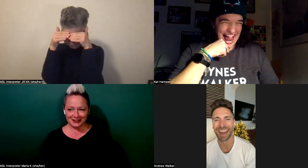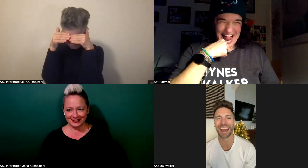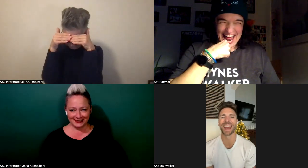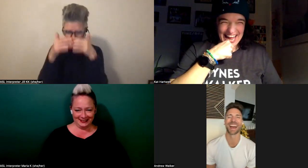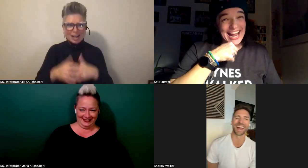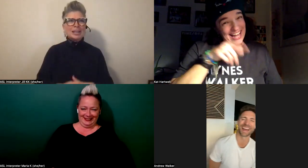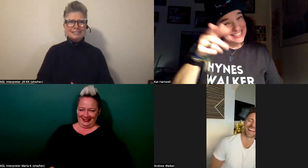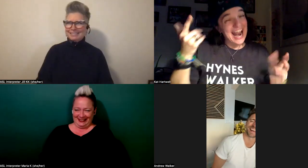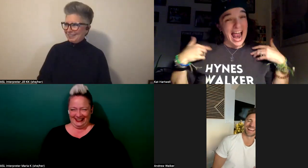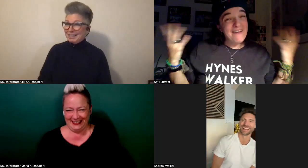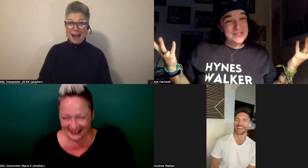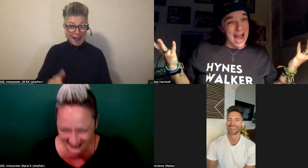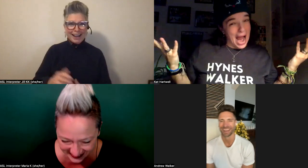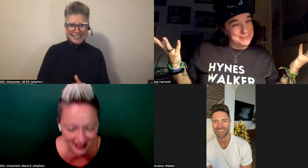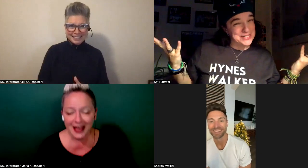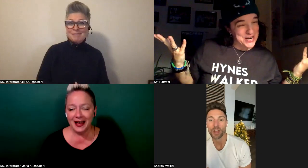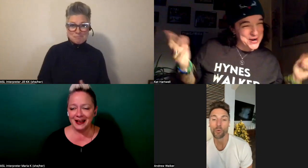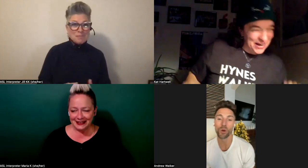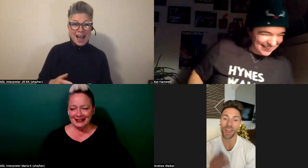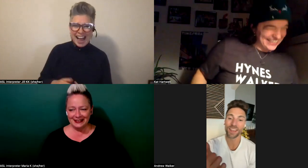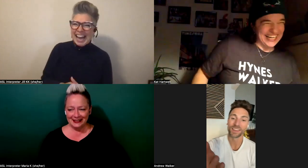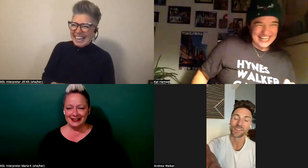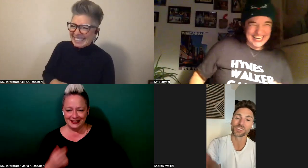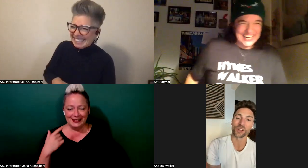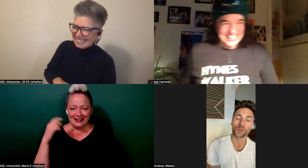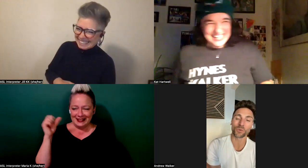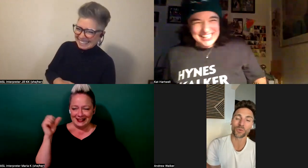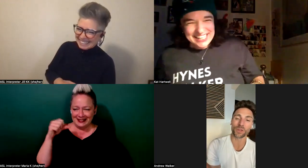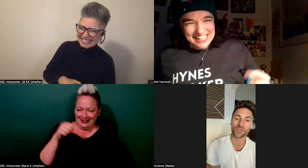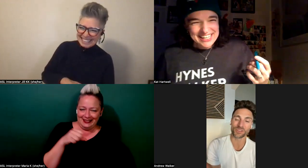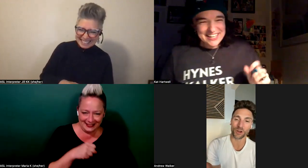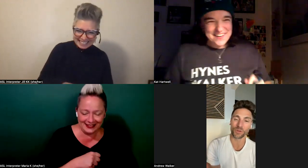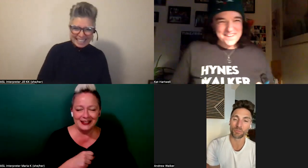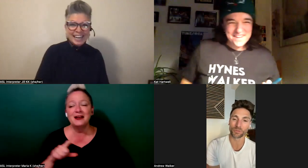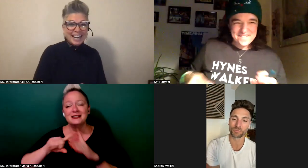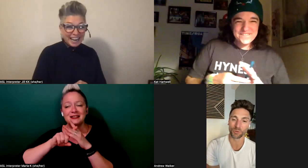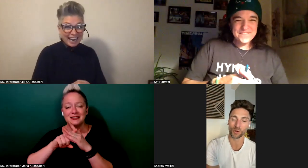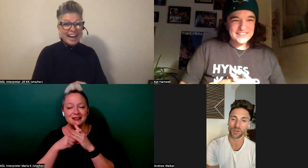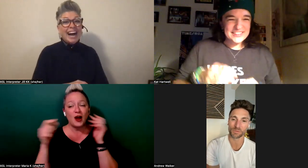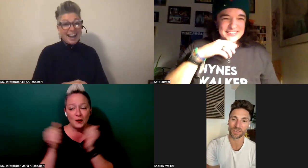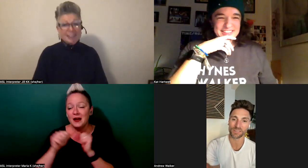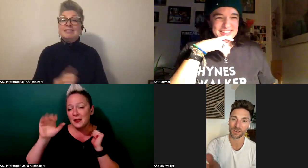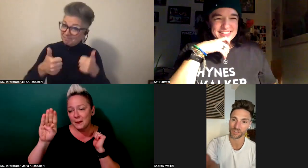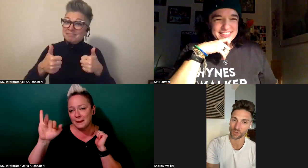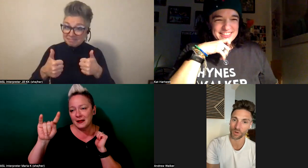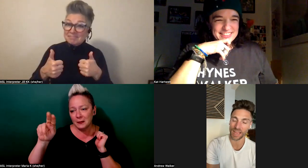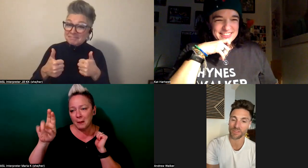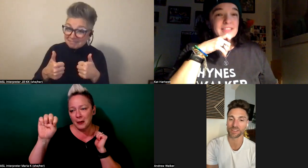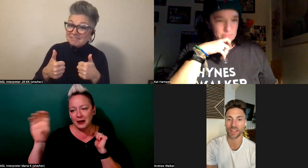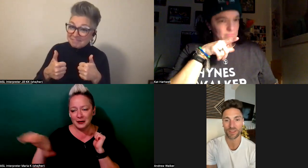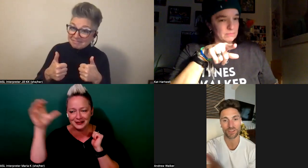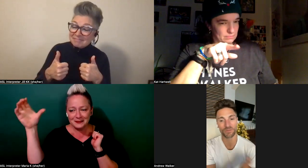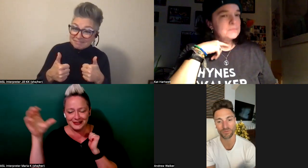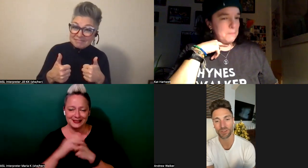Sure. Yeah, I have a job to do. Well, hey, start with Biltmore Christmas. There's a good one,